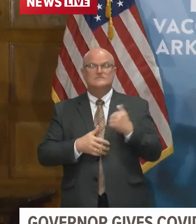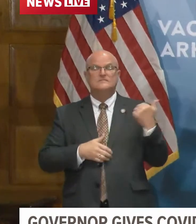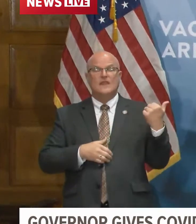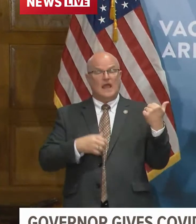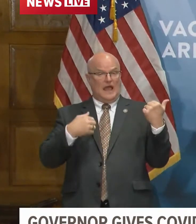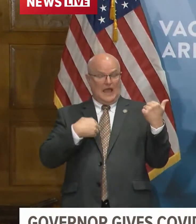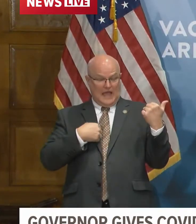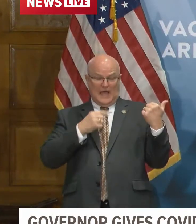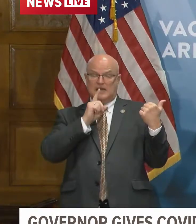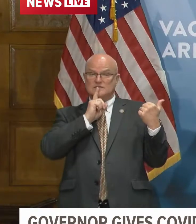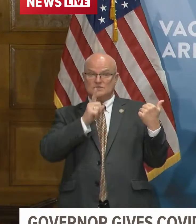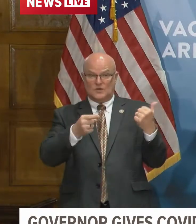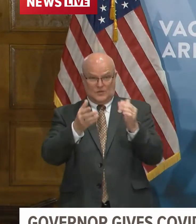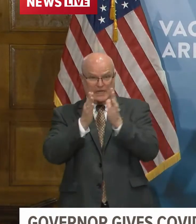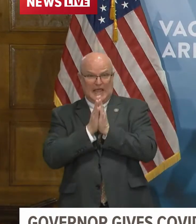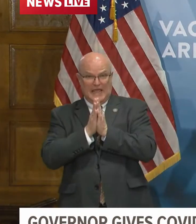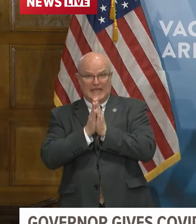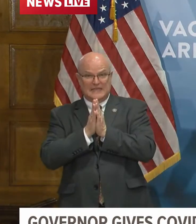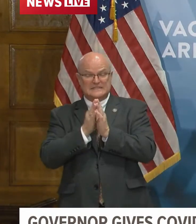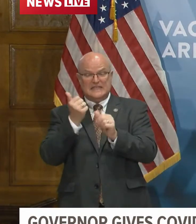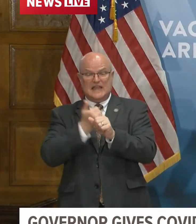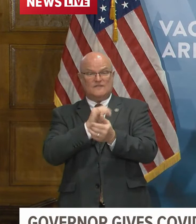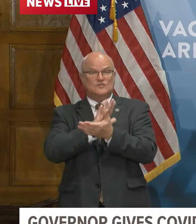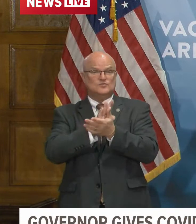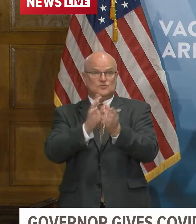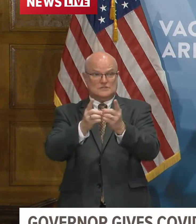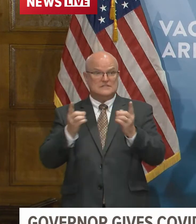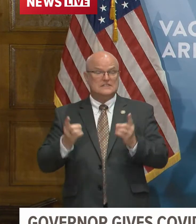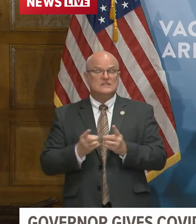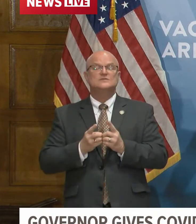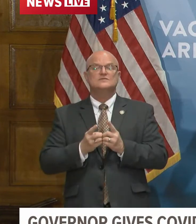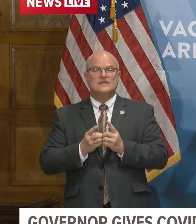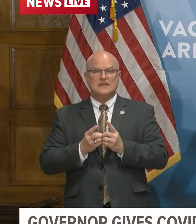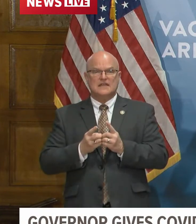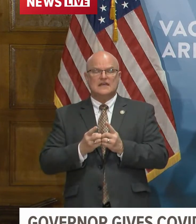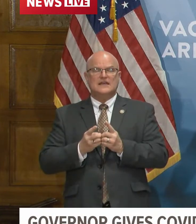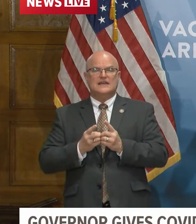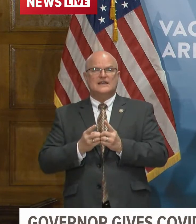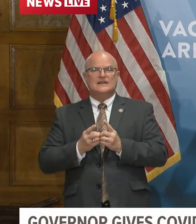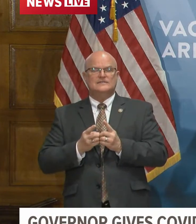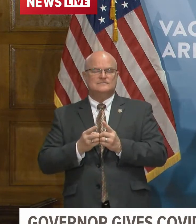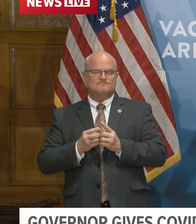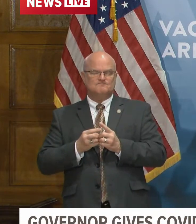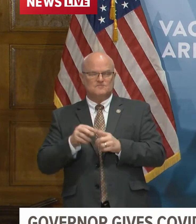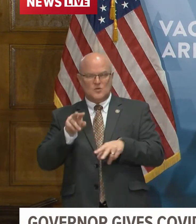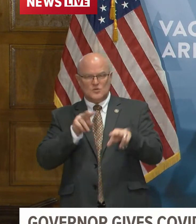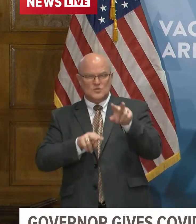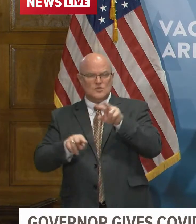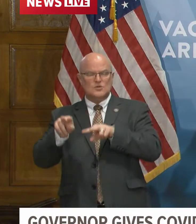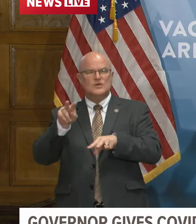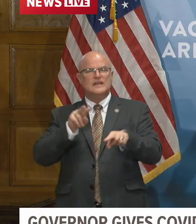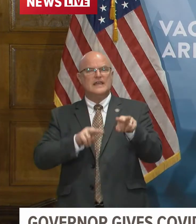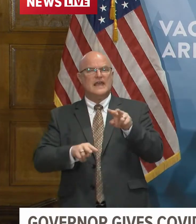Well, I would ask every school district to affirmatively